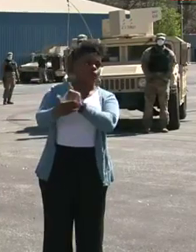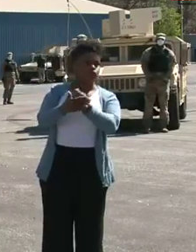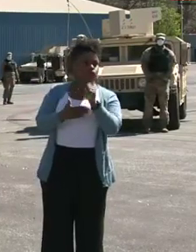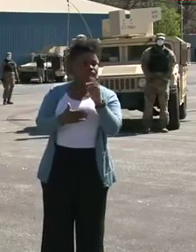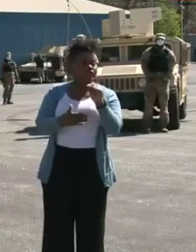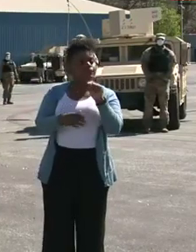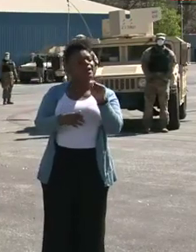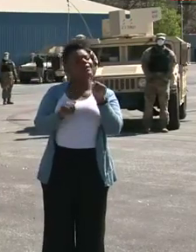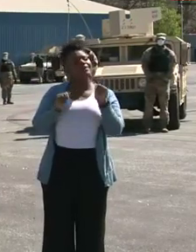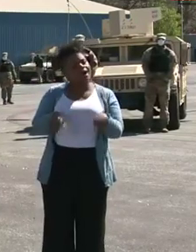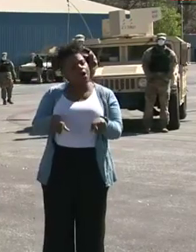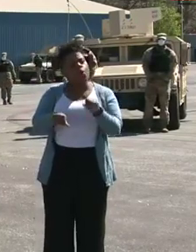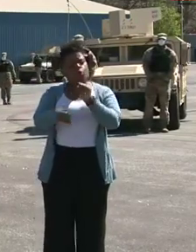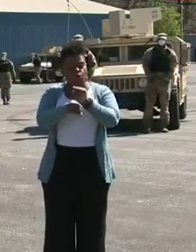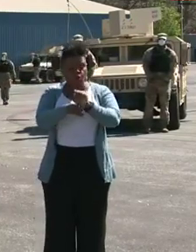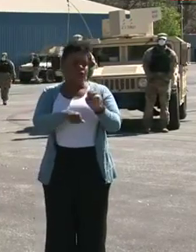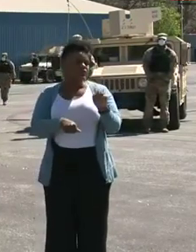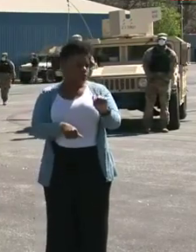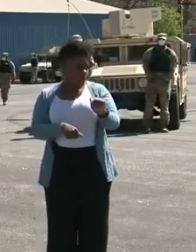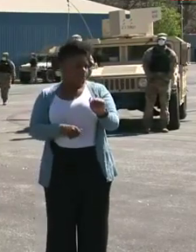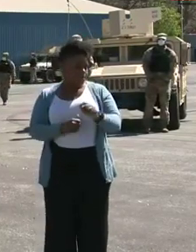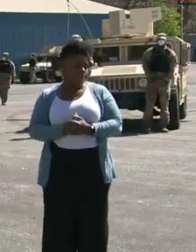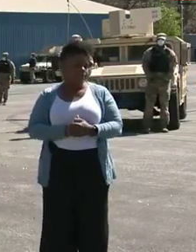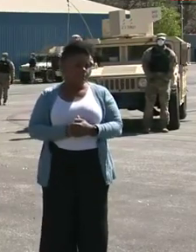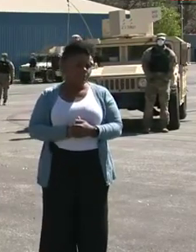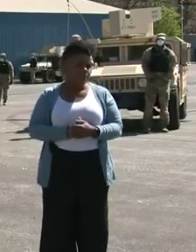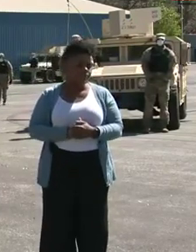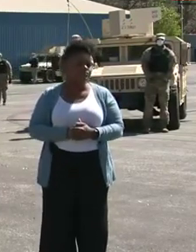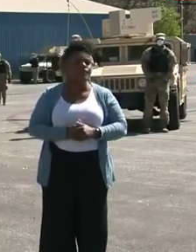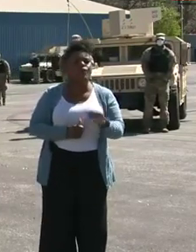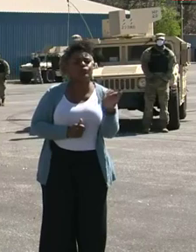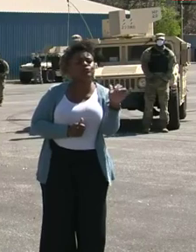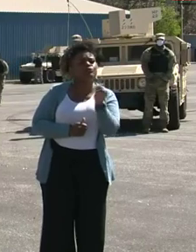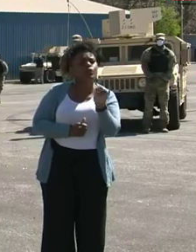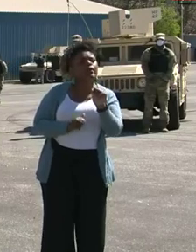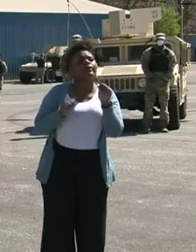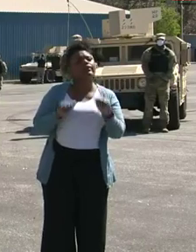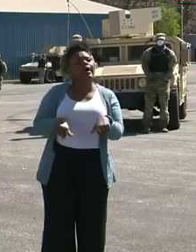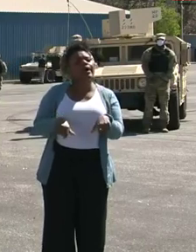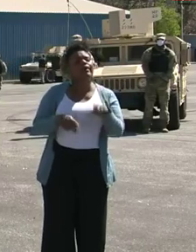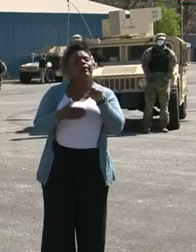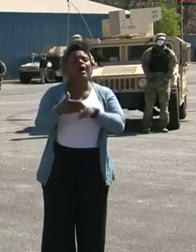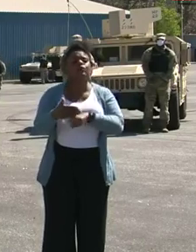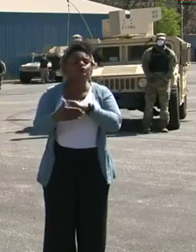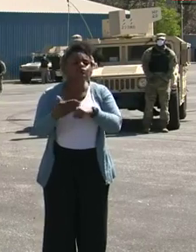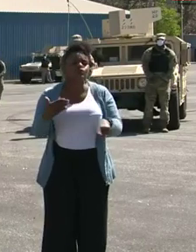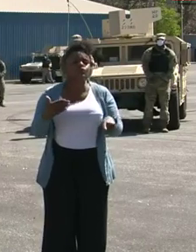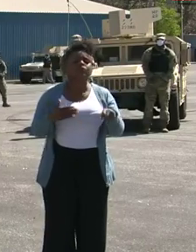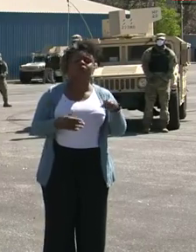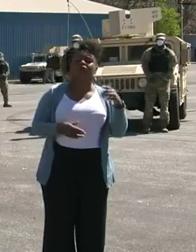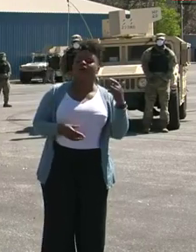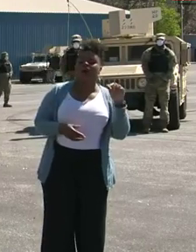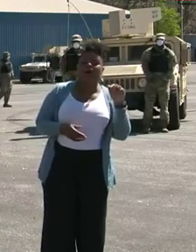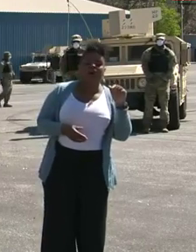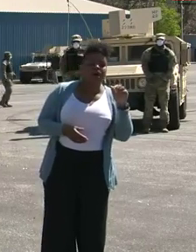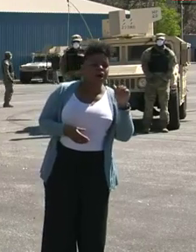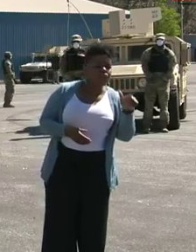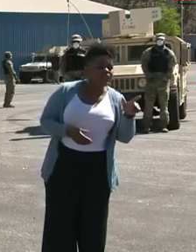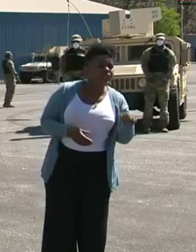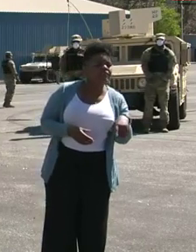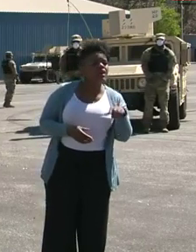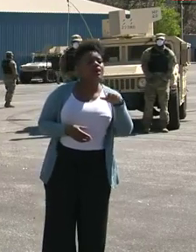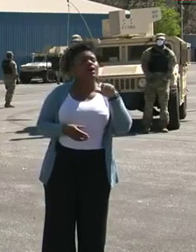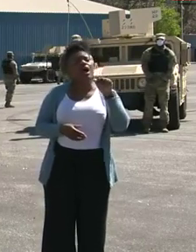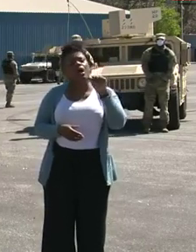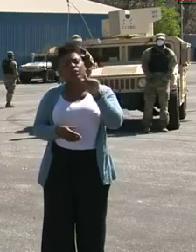over. They also have the ability to cancel annual leave and cancel other kinds of discretionary leave. Now, the key